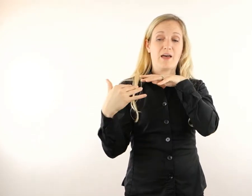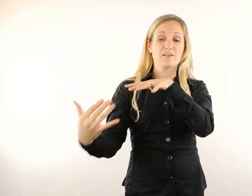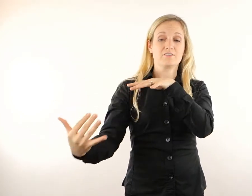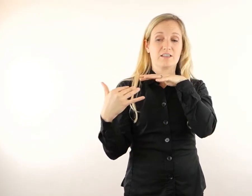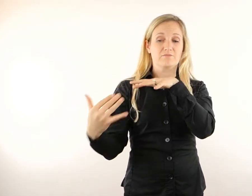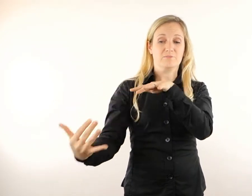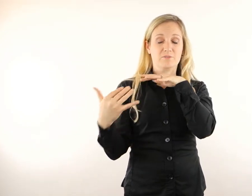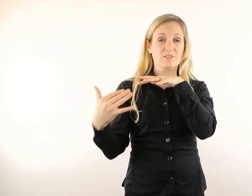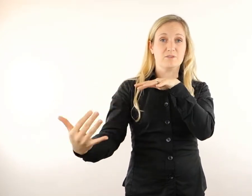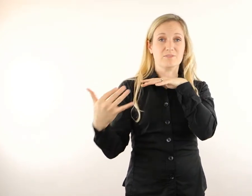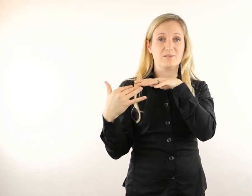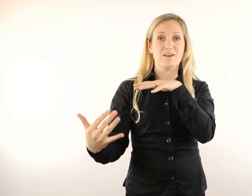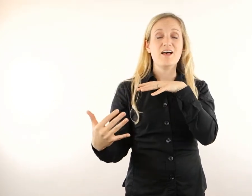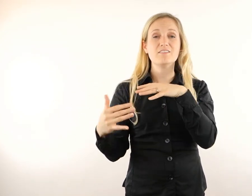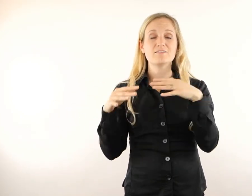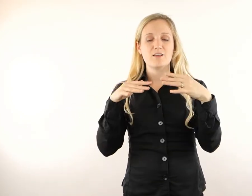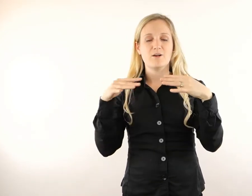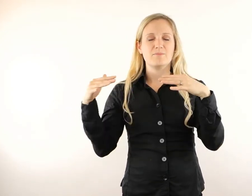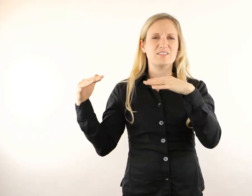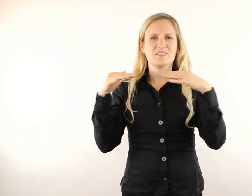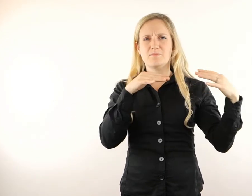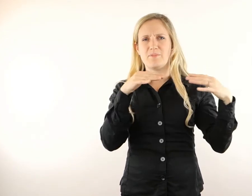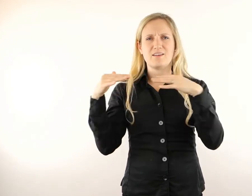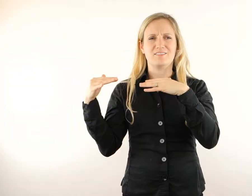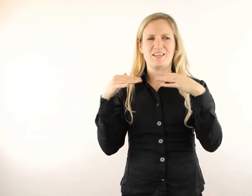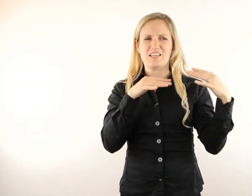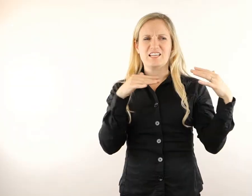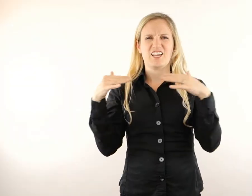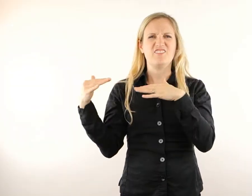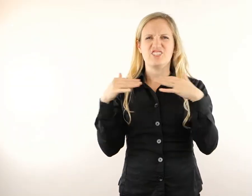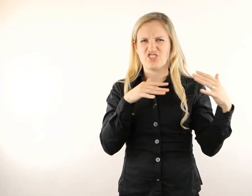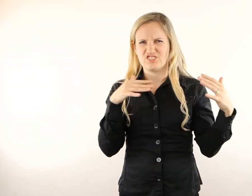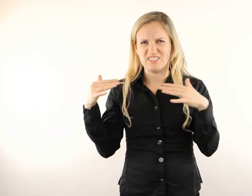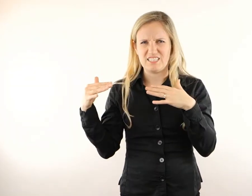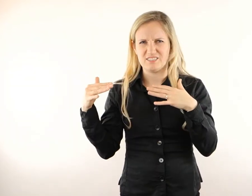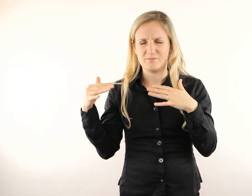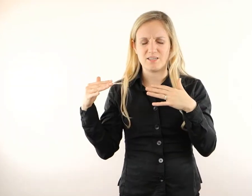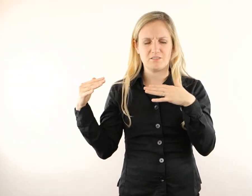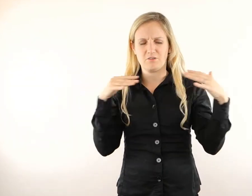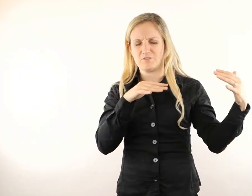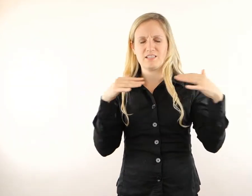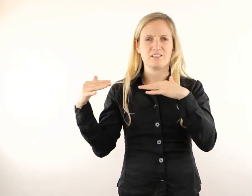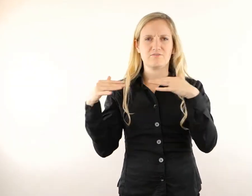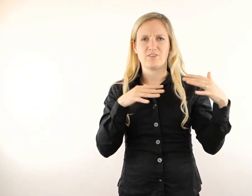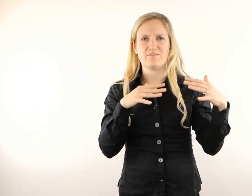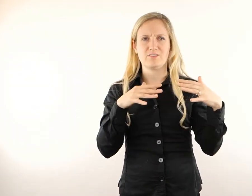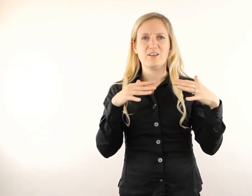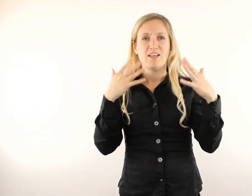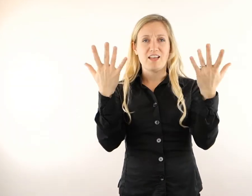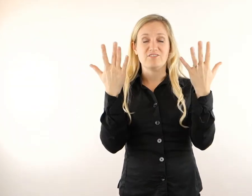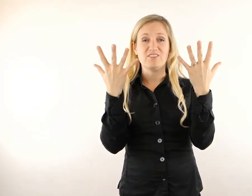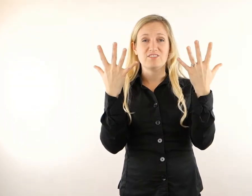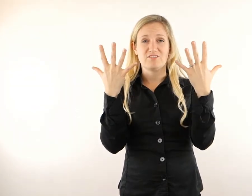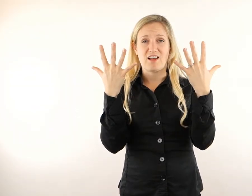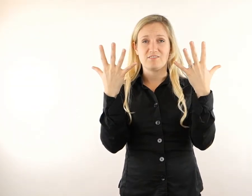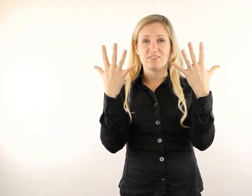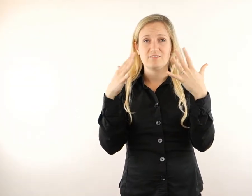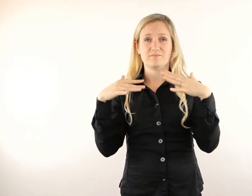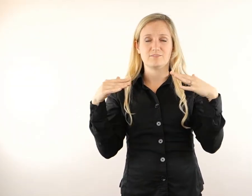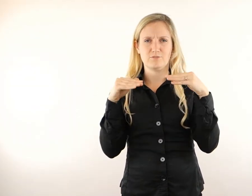battle like between you and someone else. But this is a battle like kind of internally, because it goes like this in front of you. And your fingers are out. So don't go